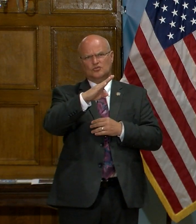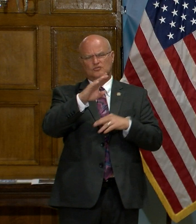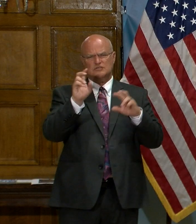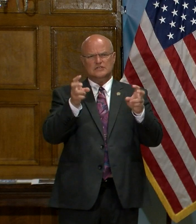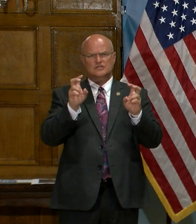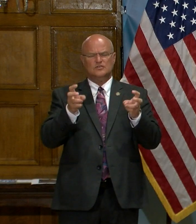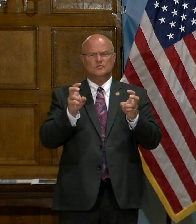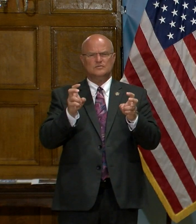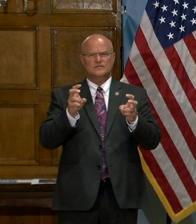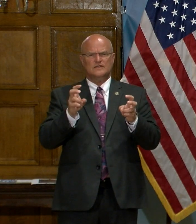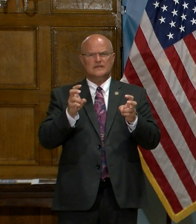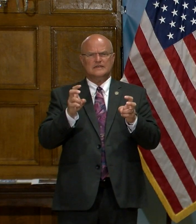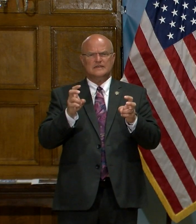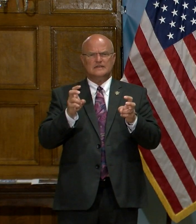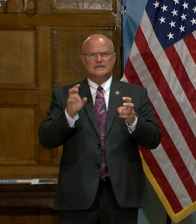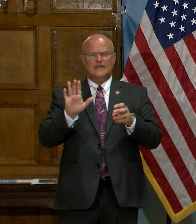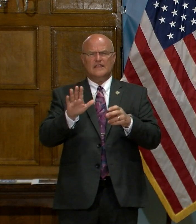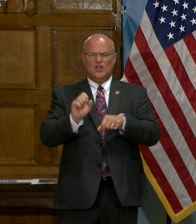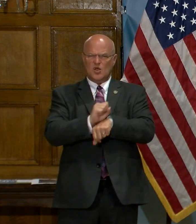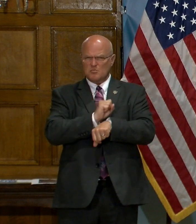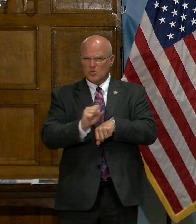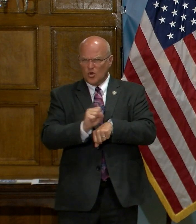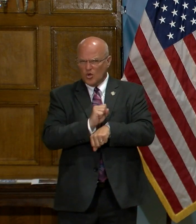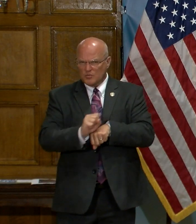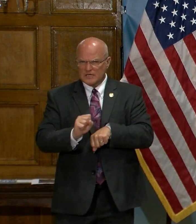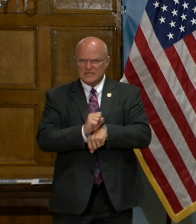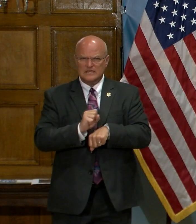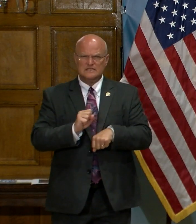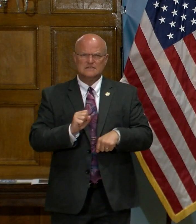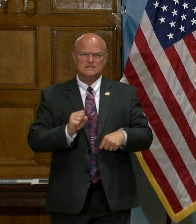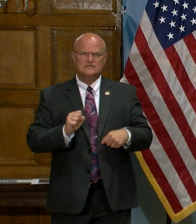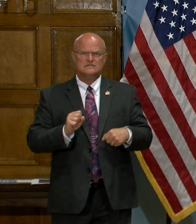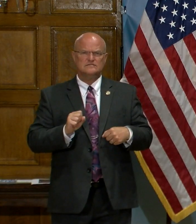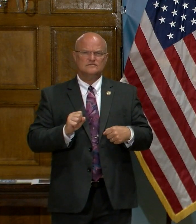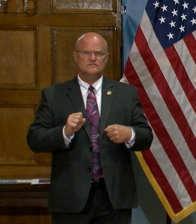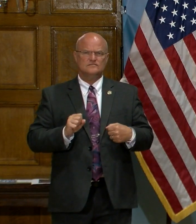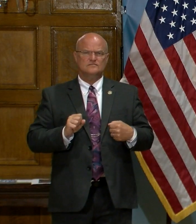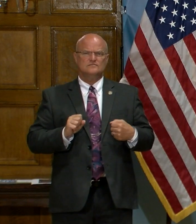in terms of their employment?